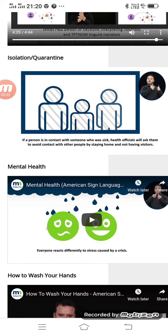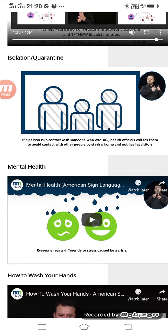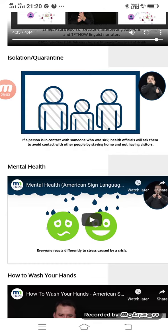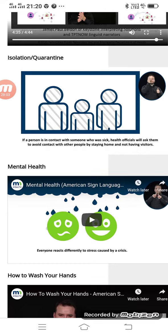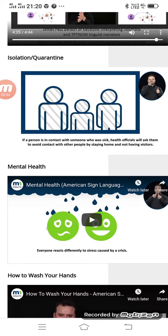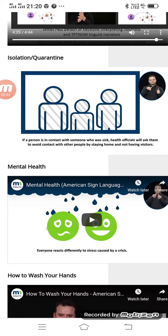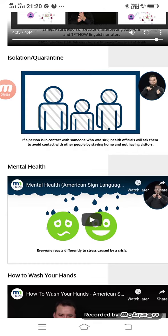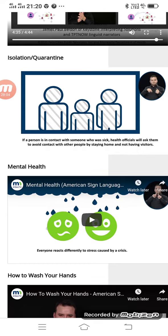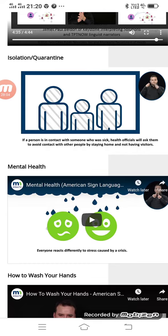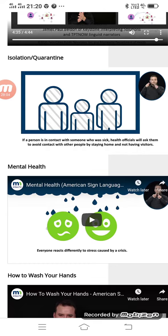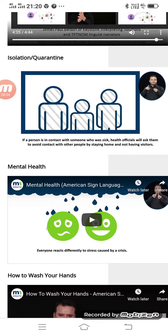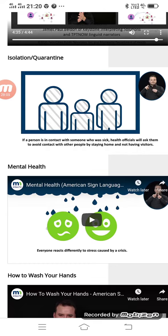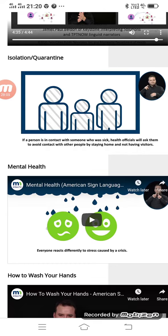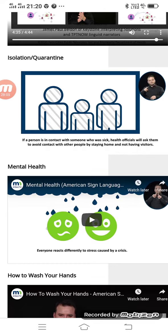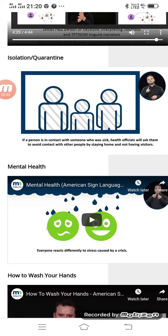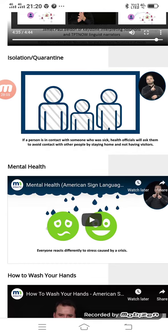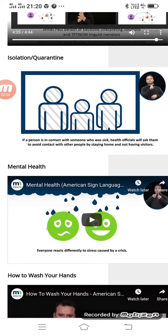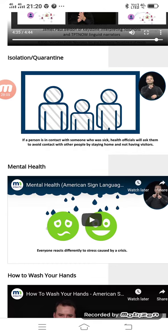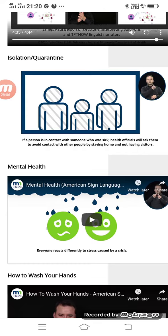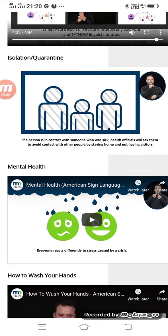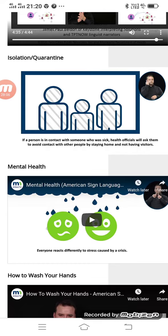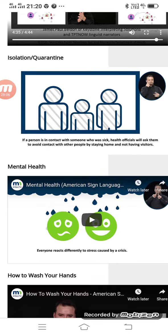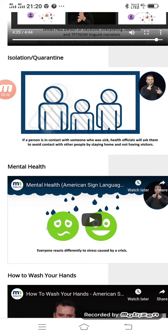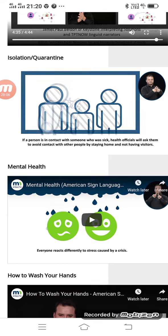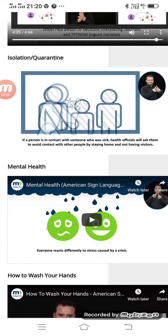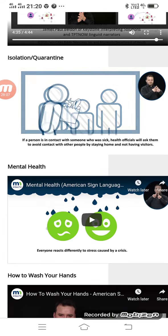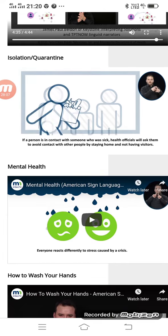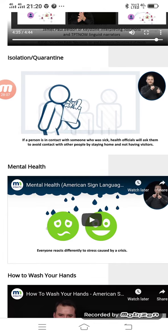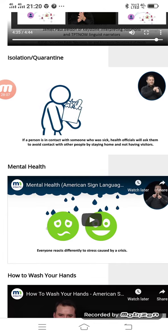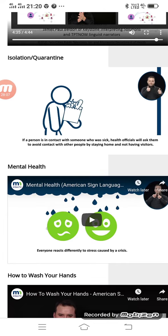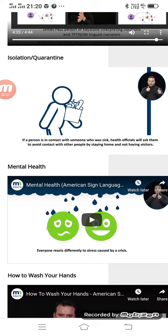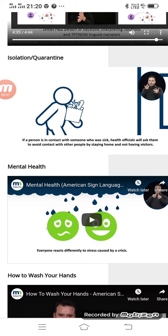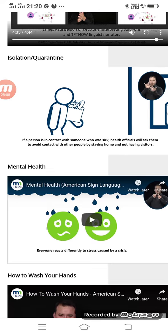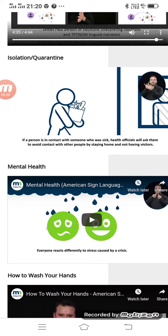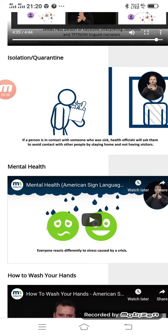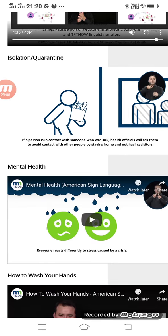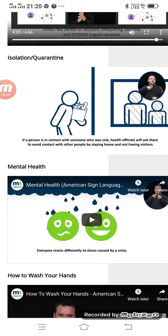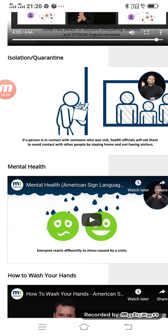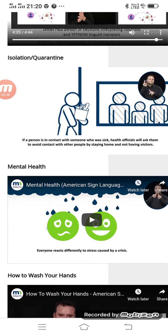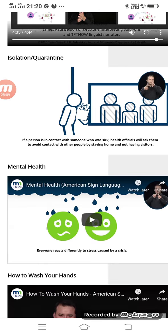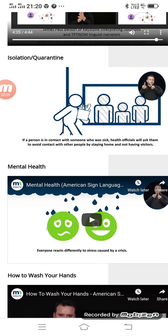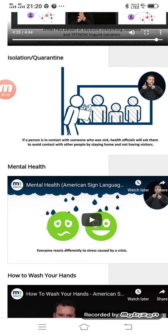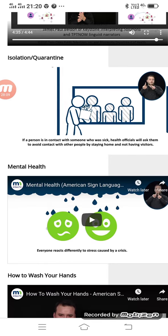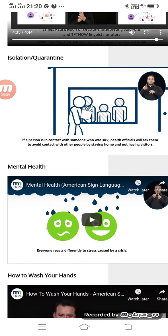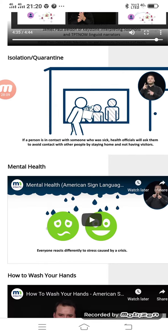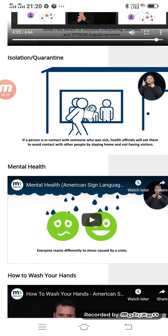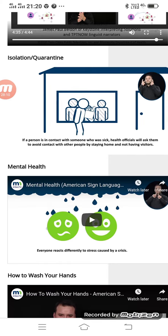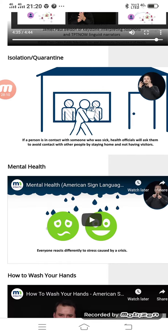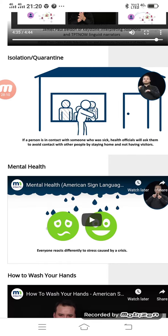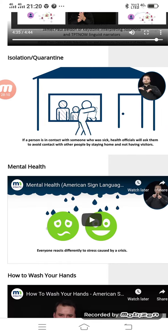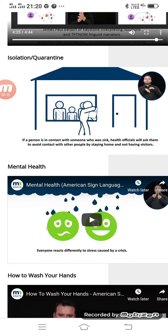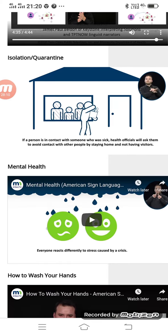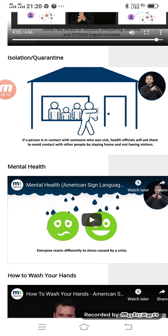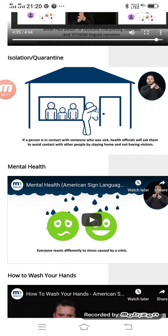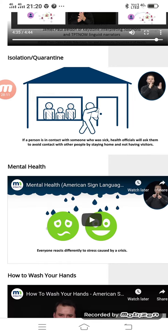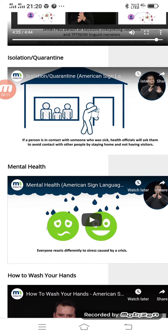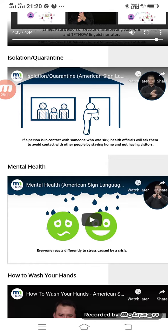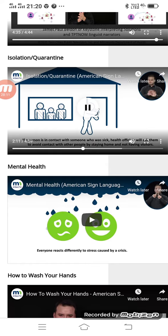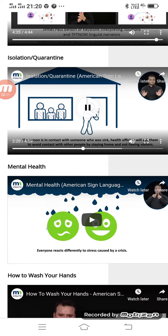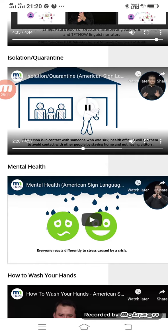If a person is in contact with someone who was sick, health officials will ask them to avoid contact with other people